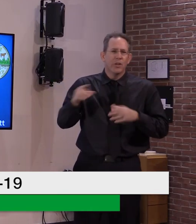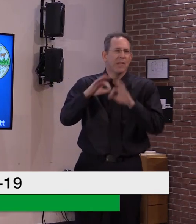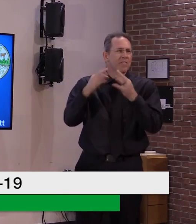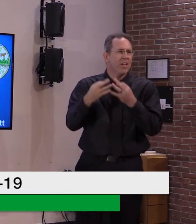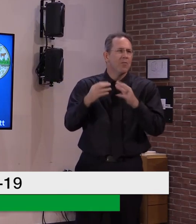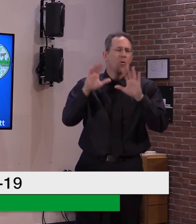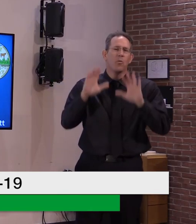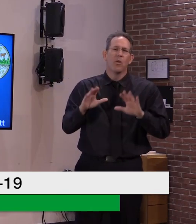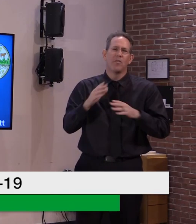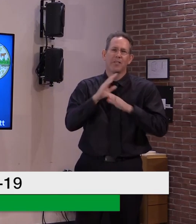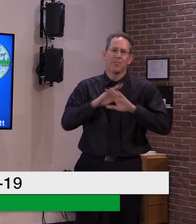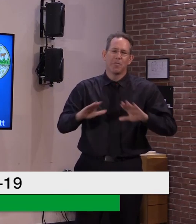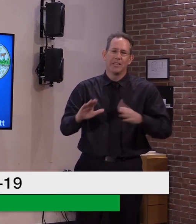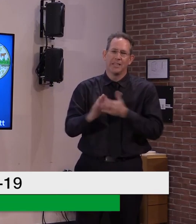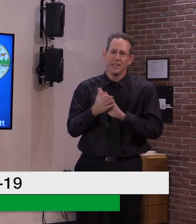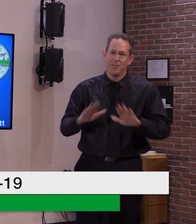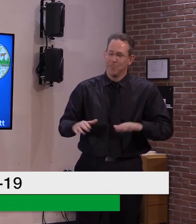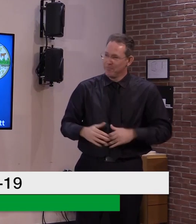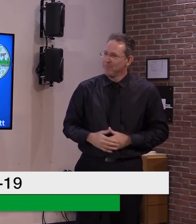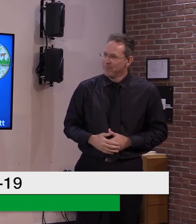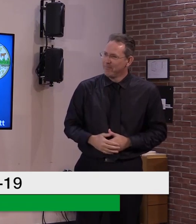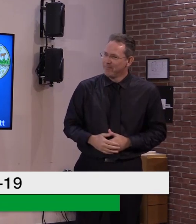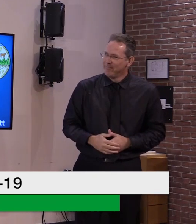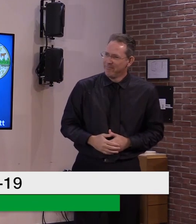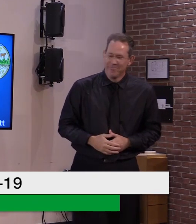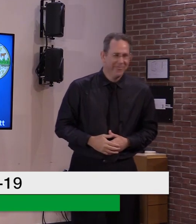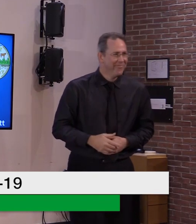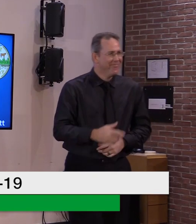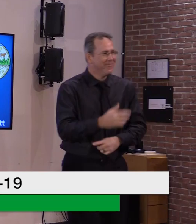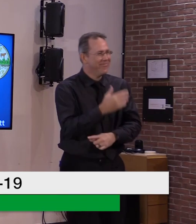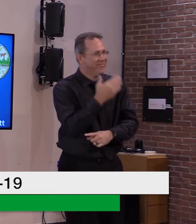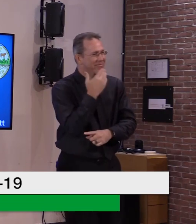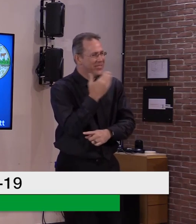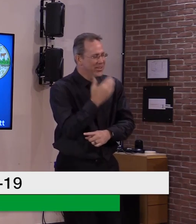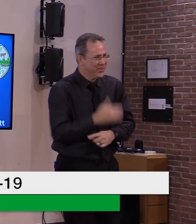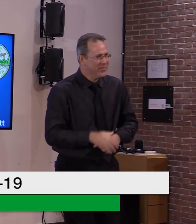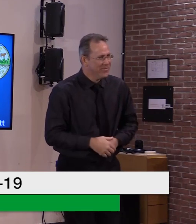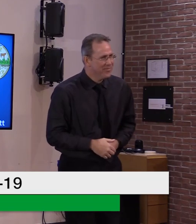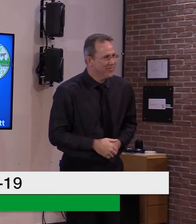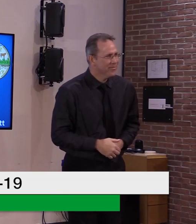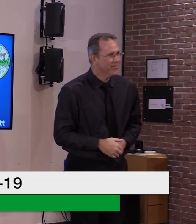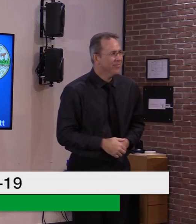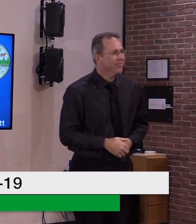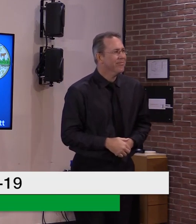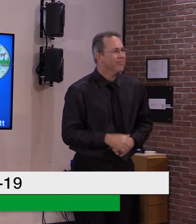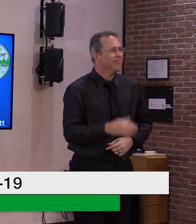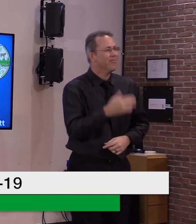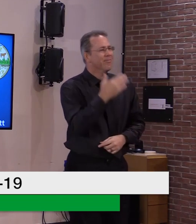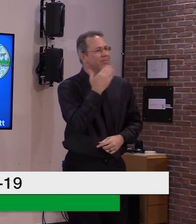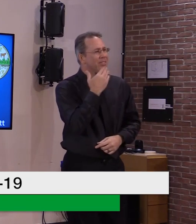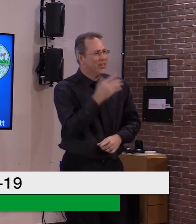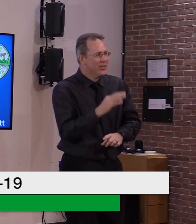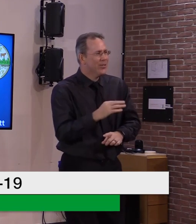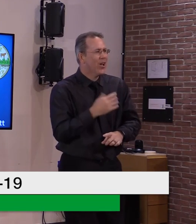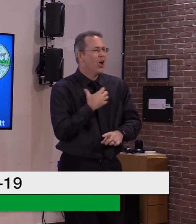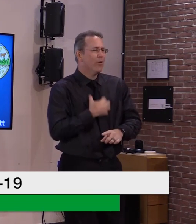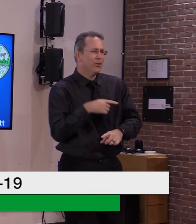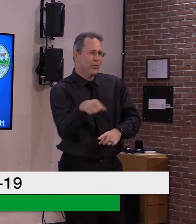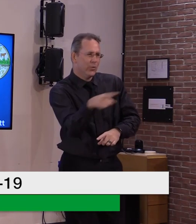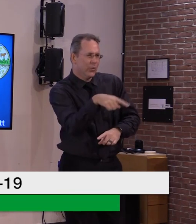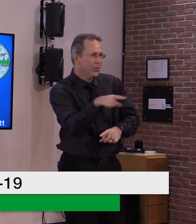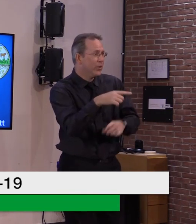thank you yeah well thank thank you mike and likewise we wish you and all the media and all vermonters uh